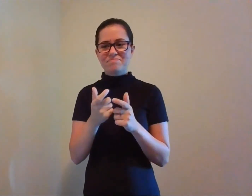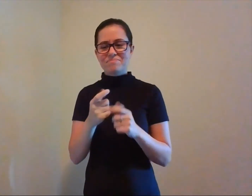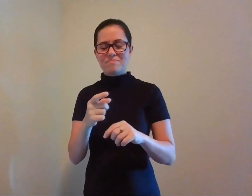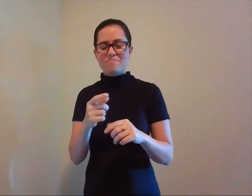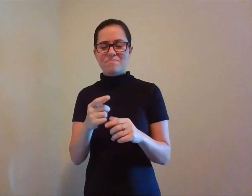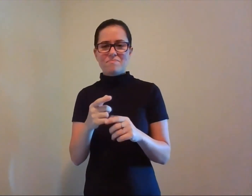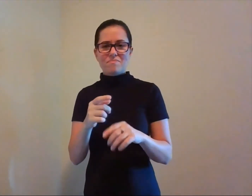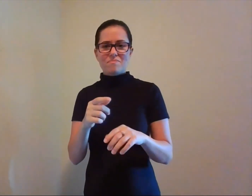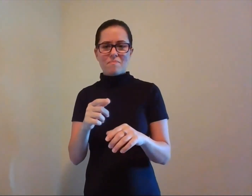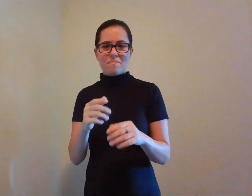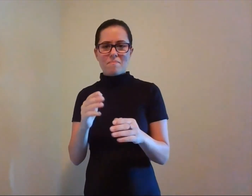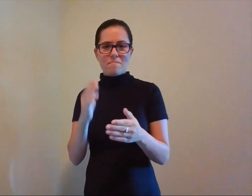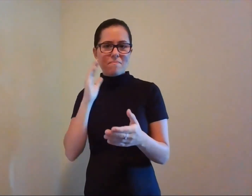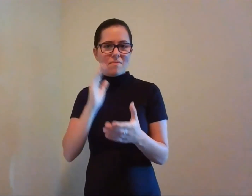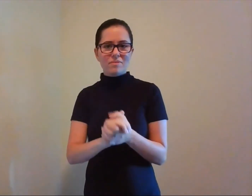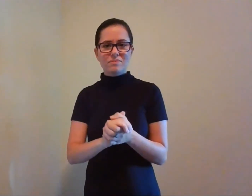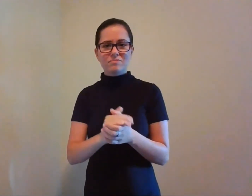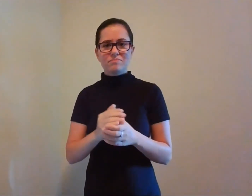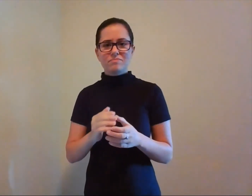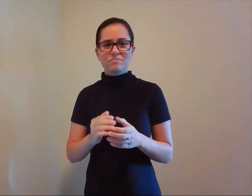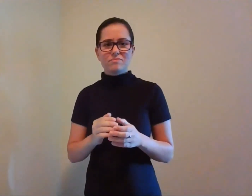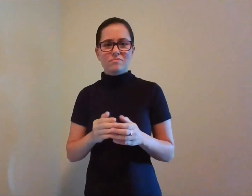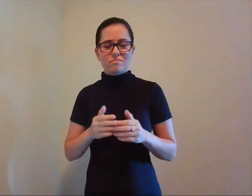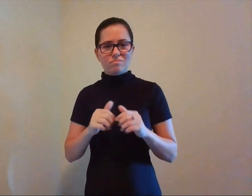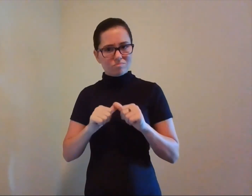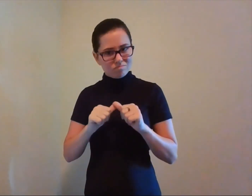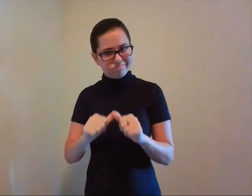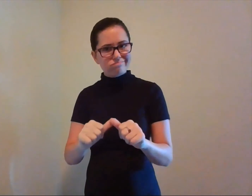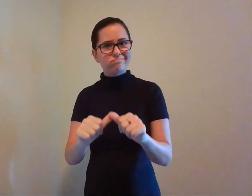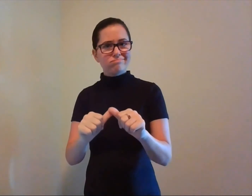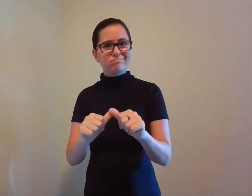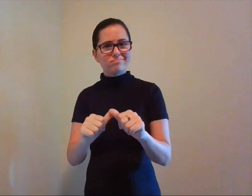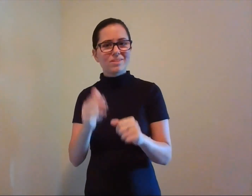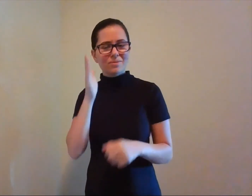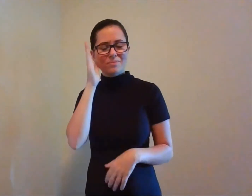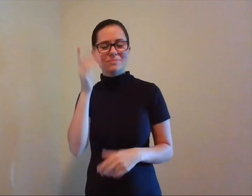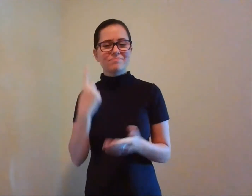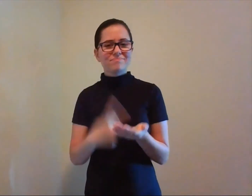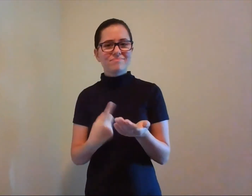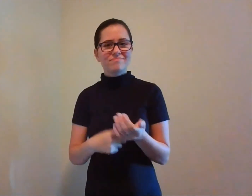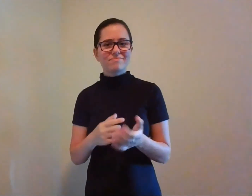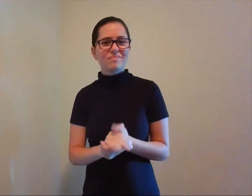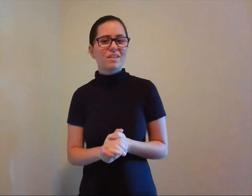I saw someone else while we were at the pool. Now, first of all, we were at the pool, and